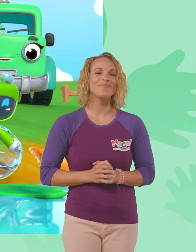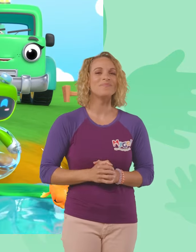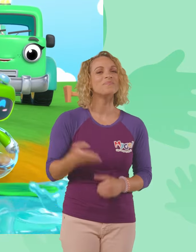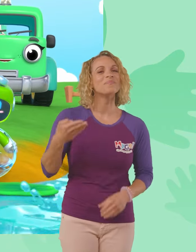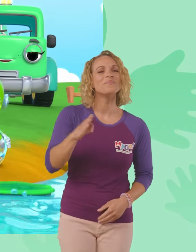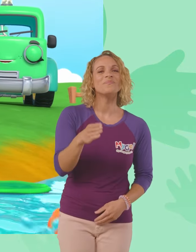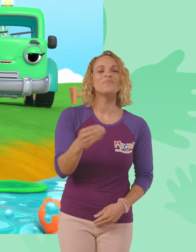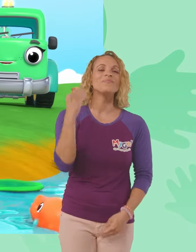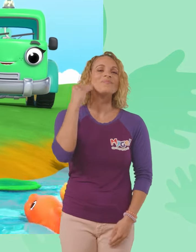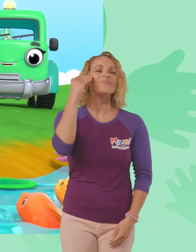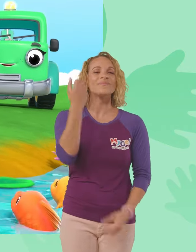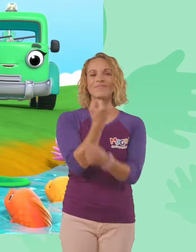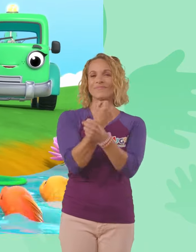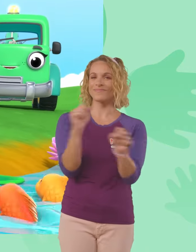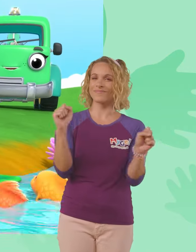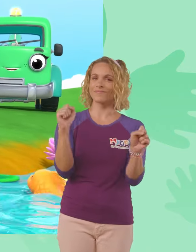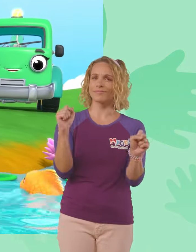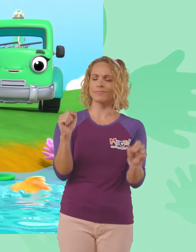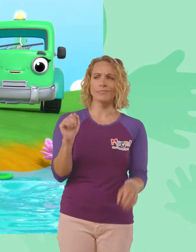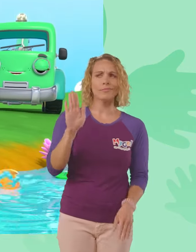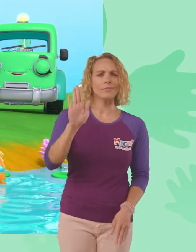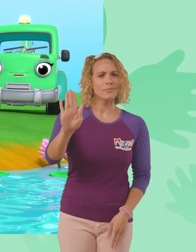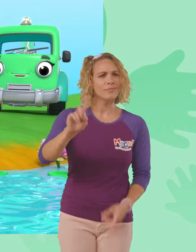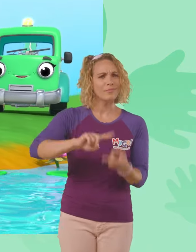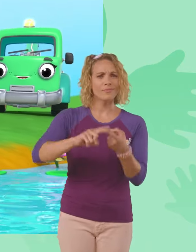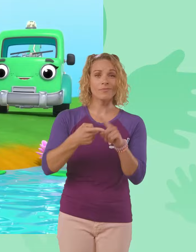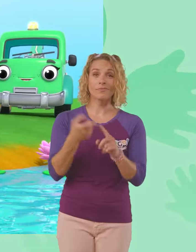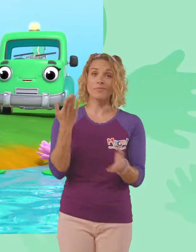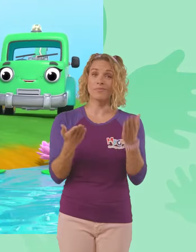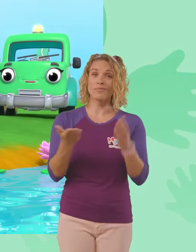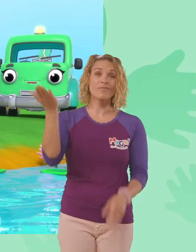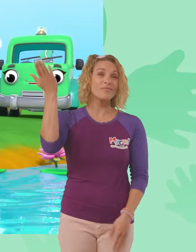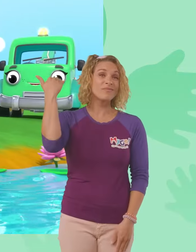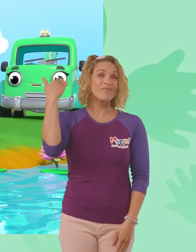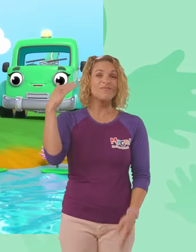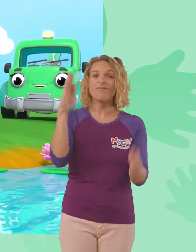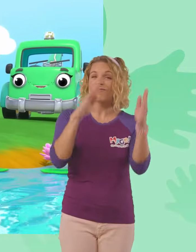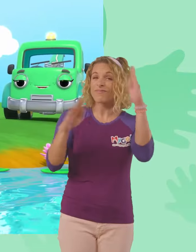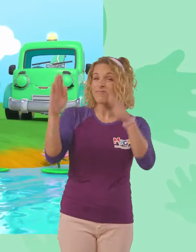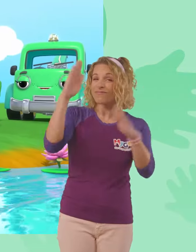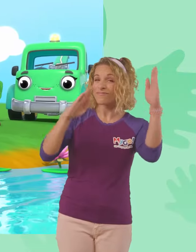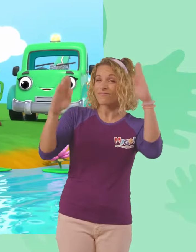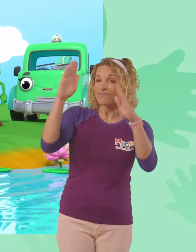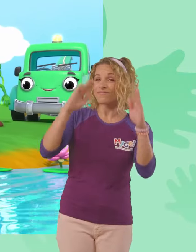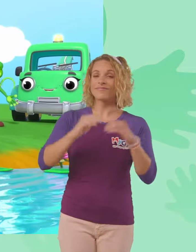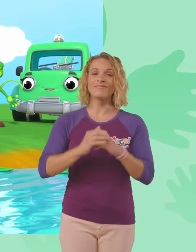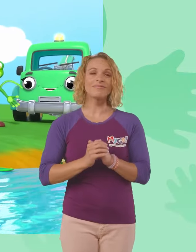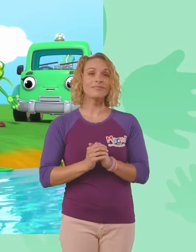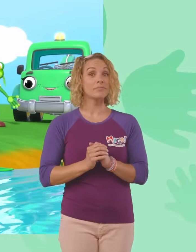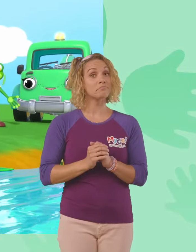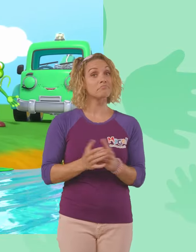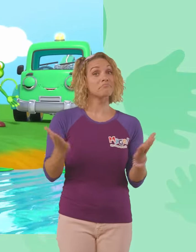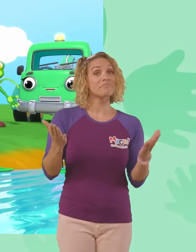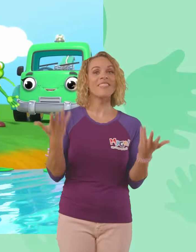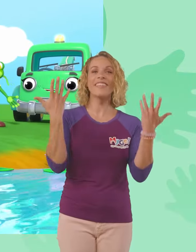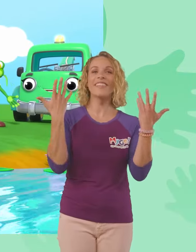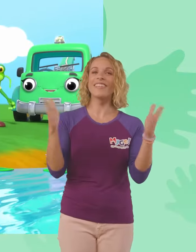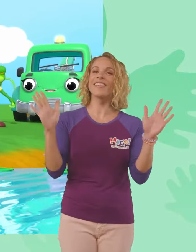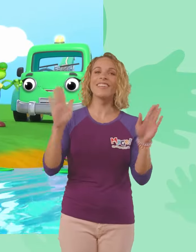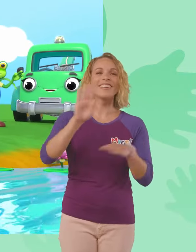The fish is home safe and sound. His friends must have been worried about him. Well, all's well that ends